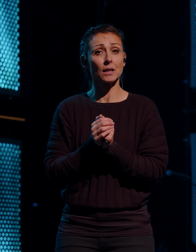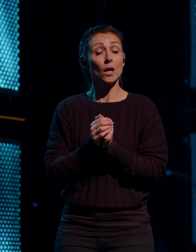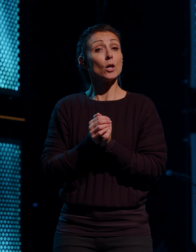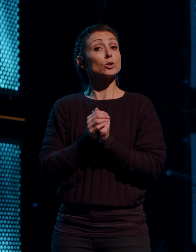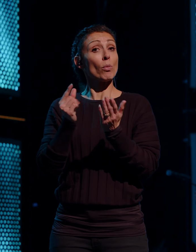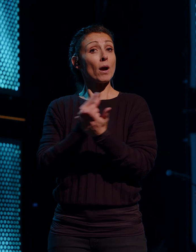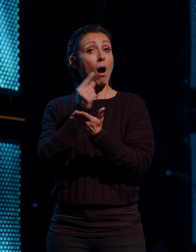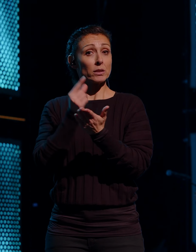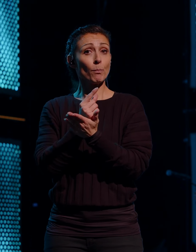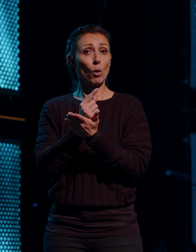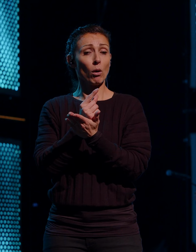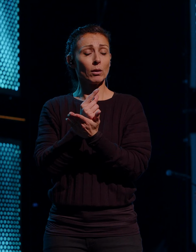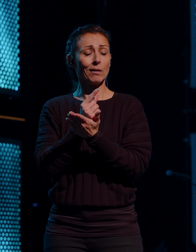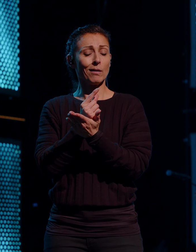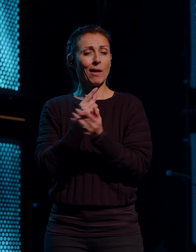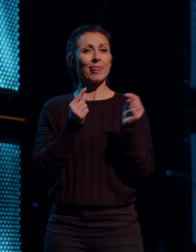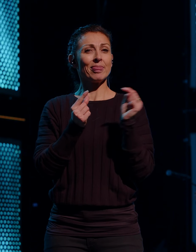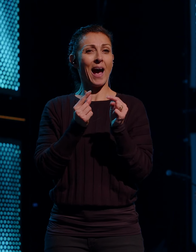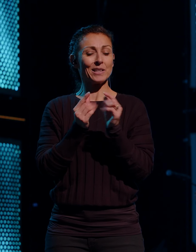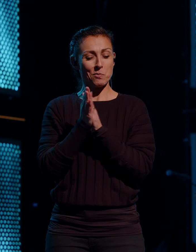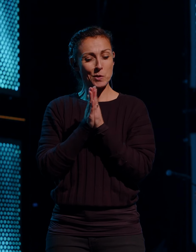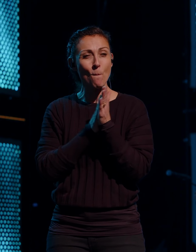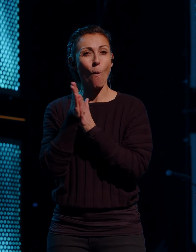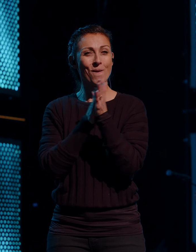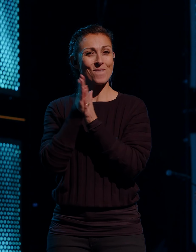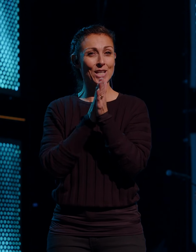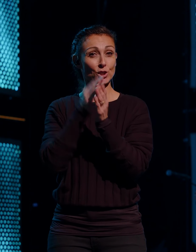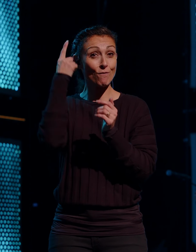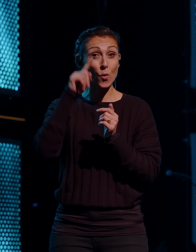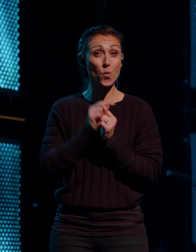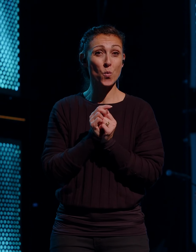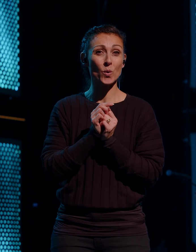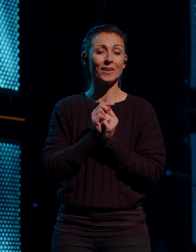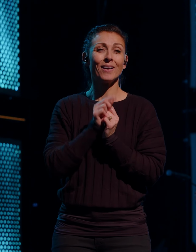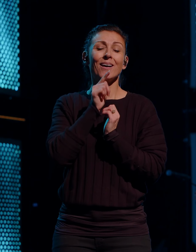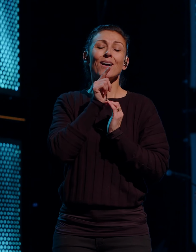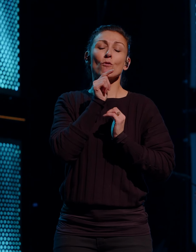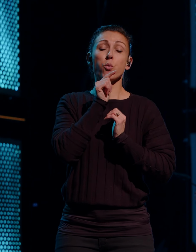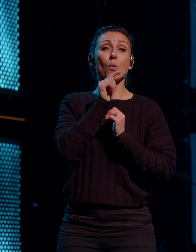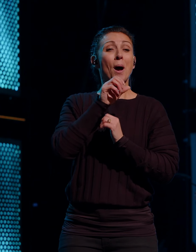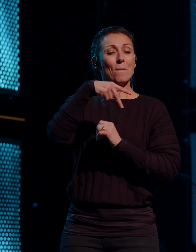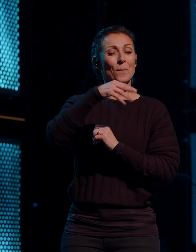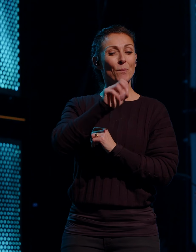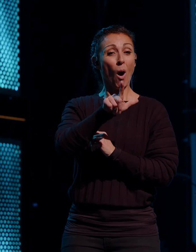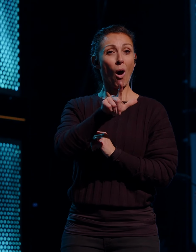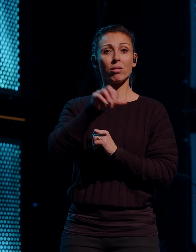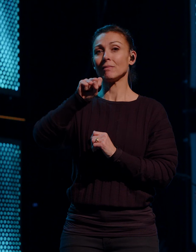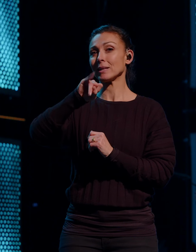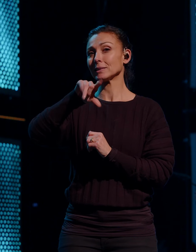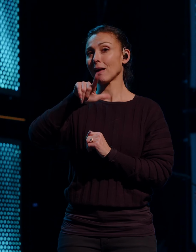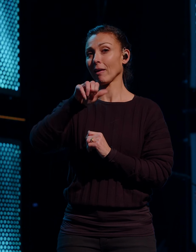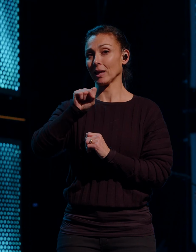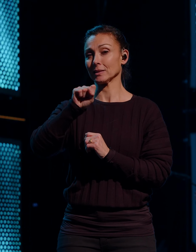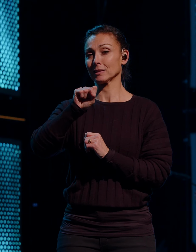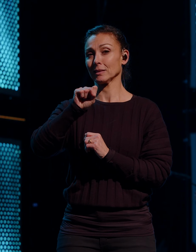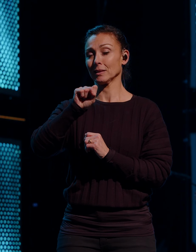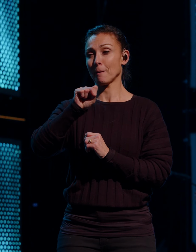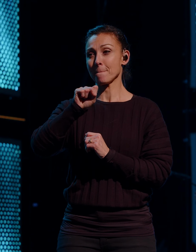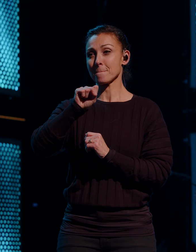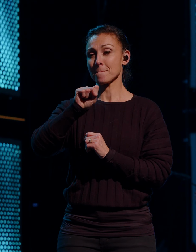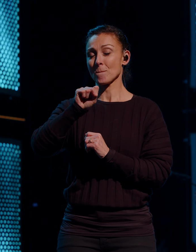Silas to walk worthy every single step. And they cared,